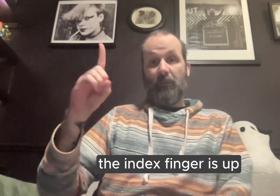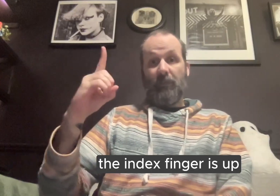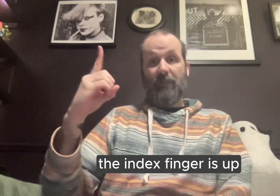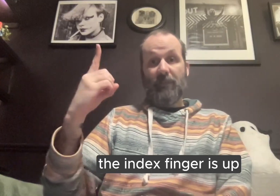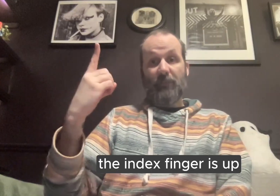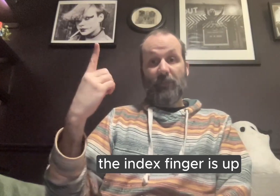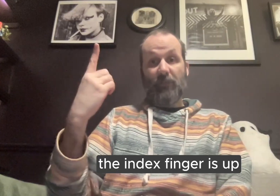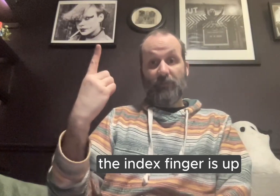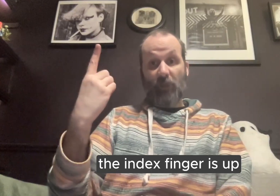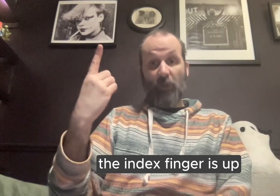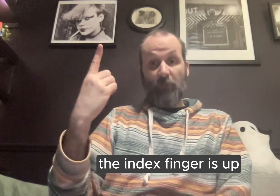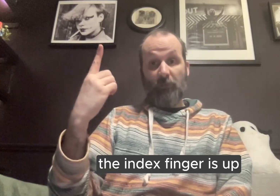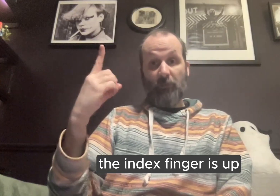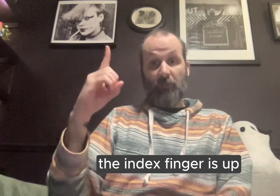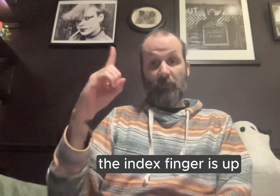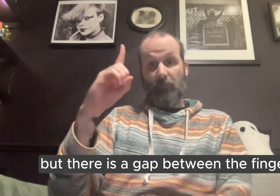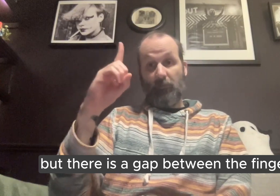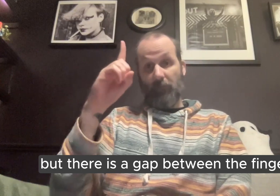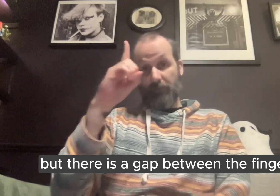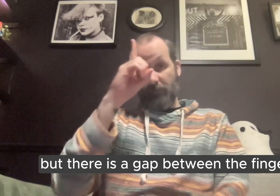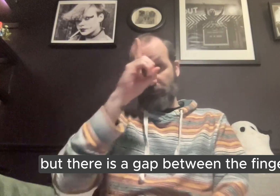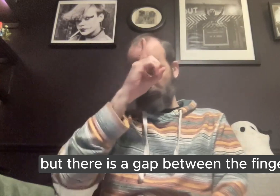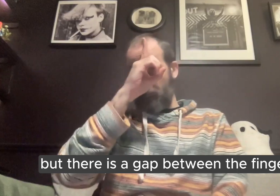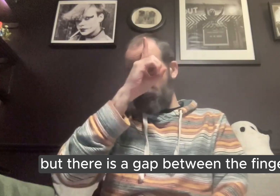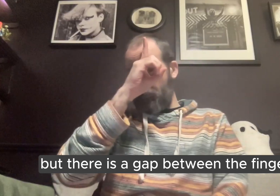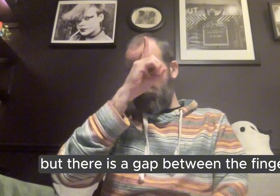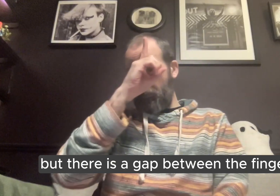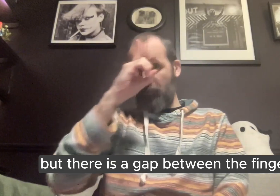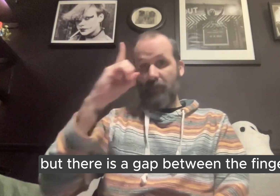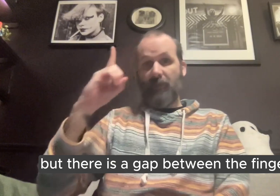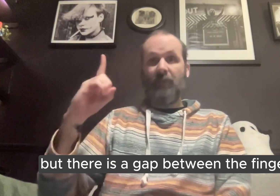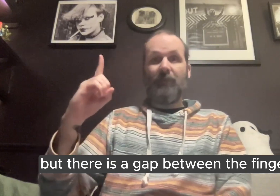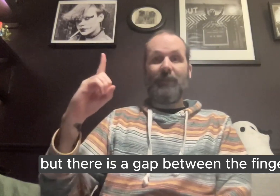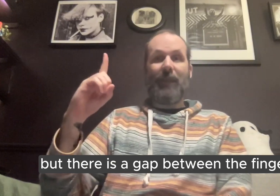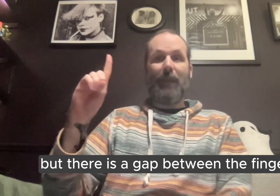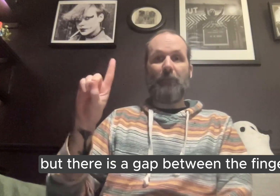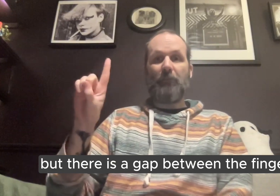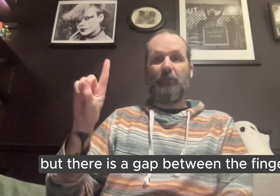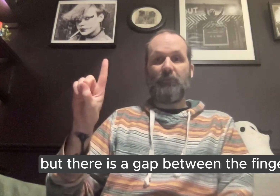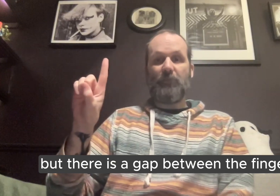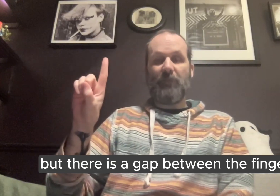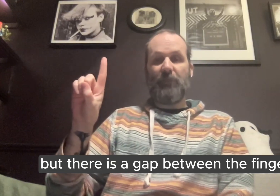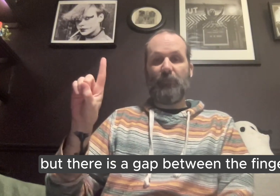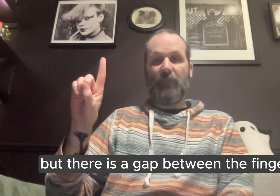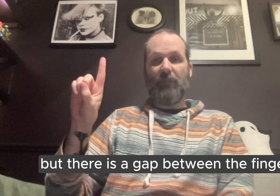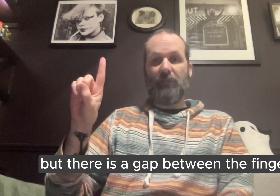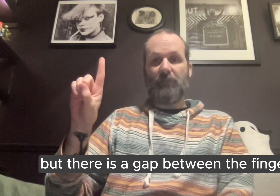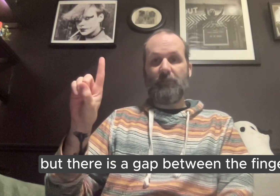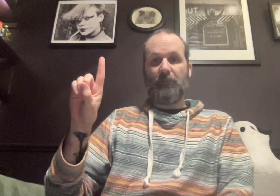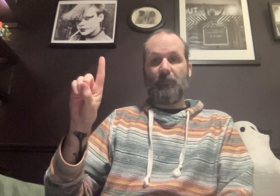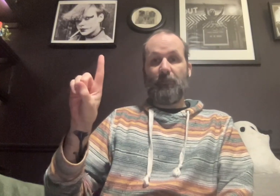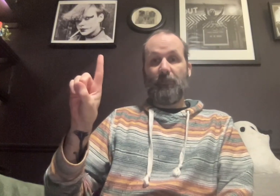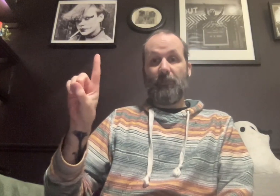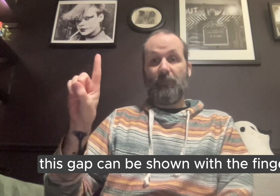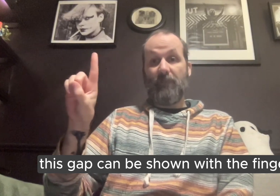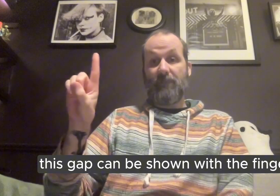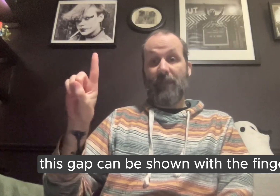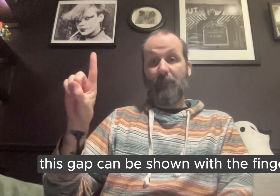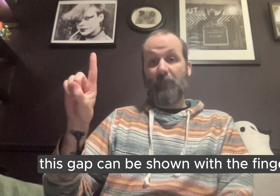the index finger is up, but there is a gap between the fingers. This gap can